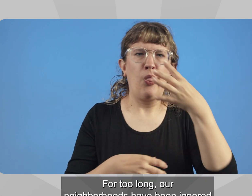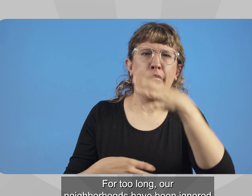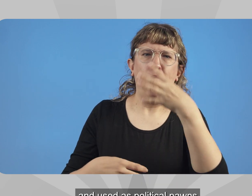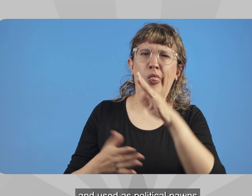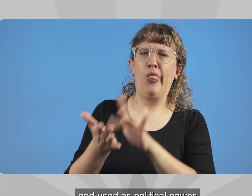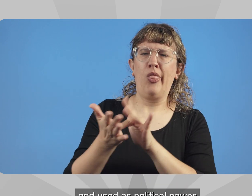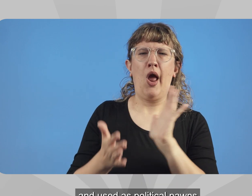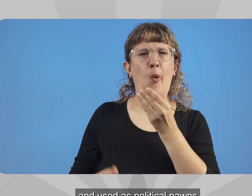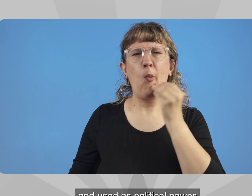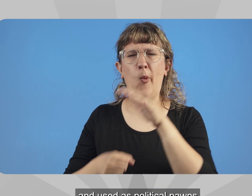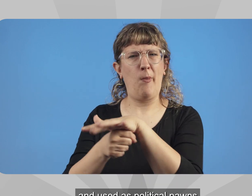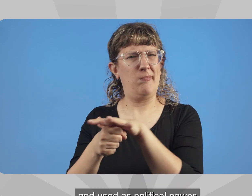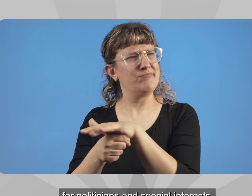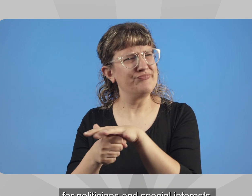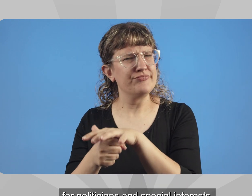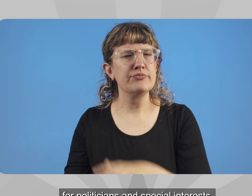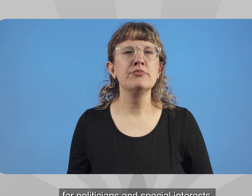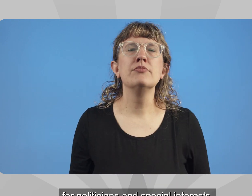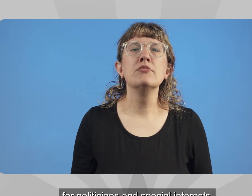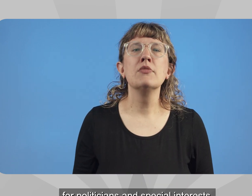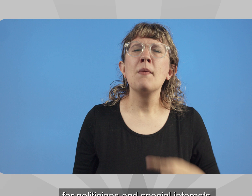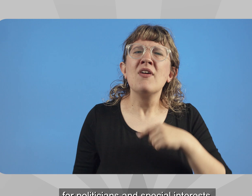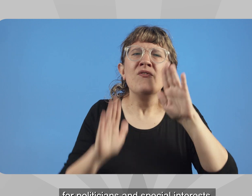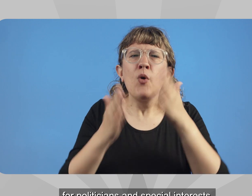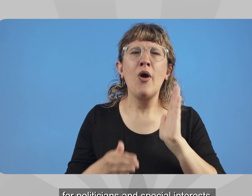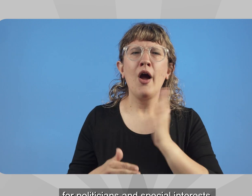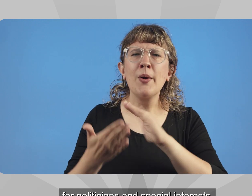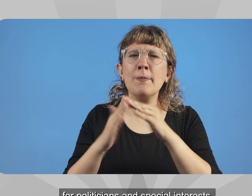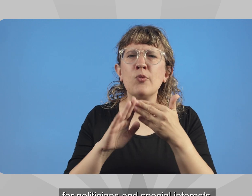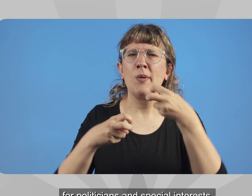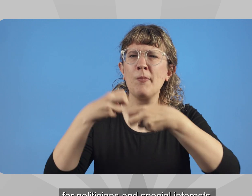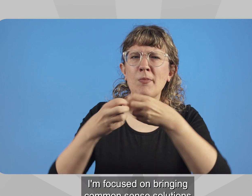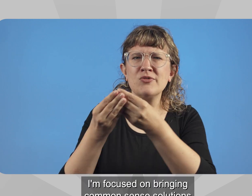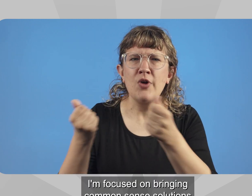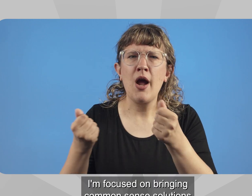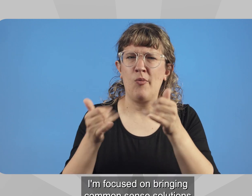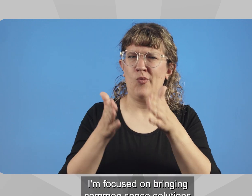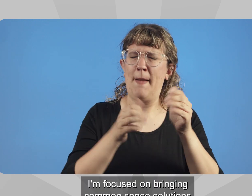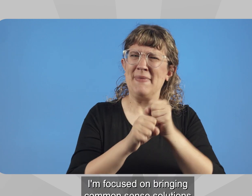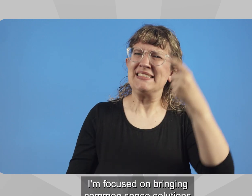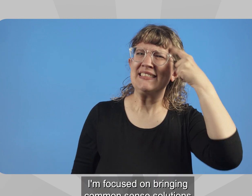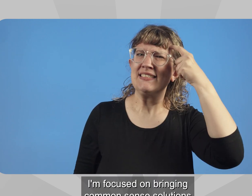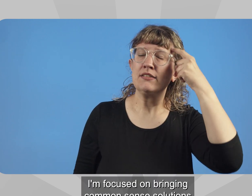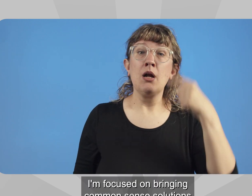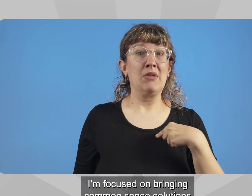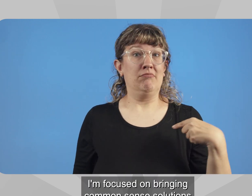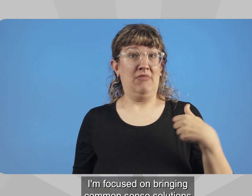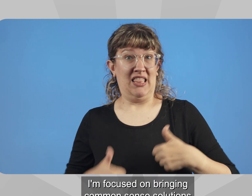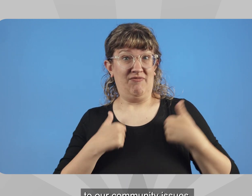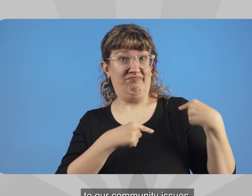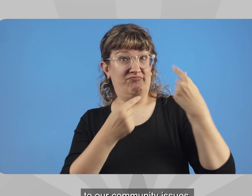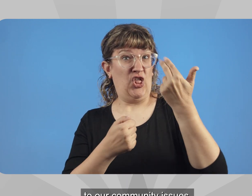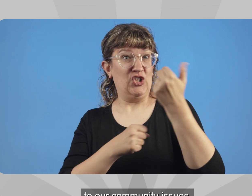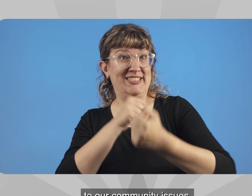long, our neighborhoods have been ignored and used as political pawns for politicians and special interests. I'm focused on